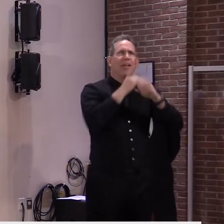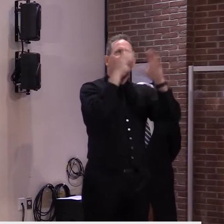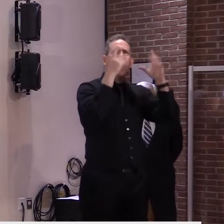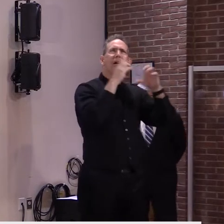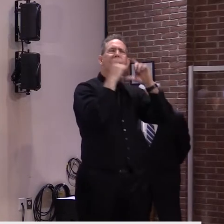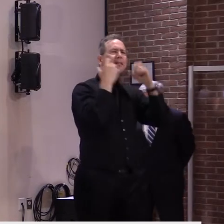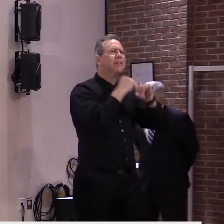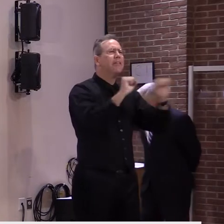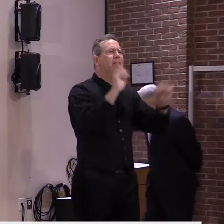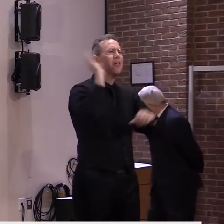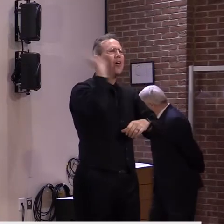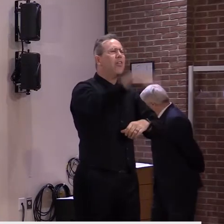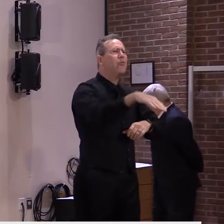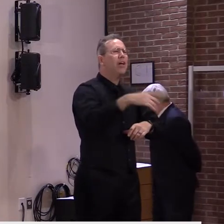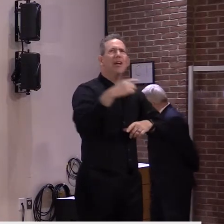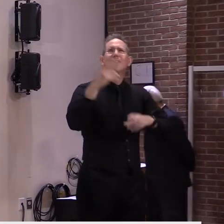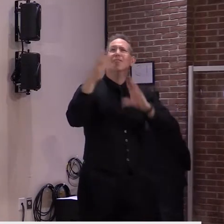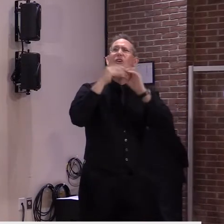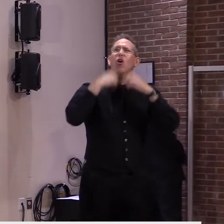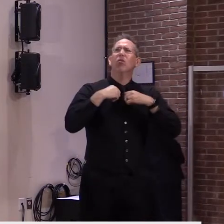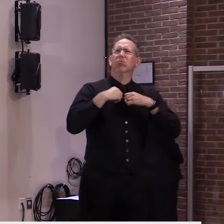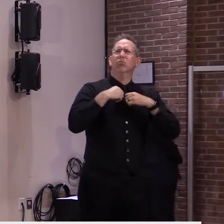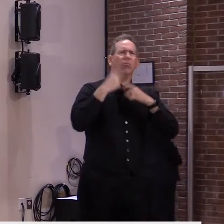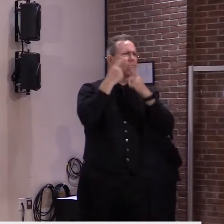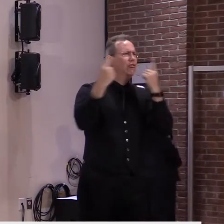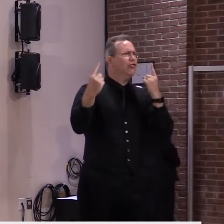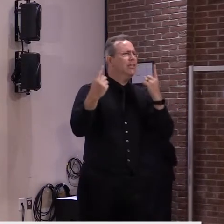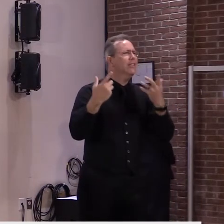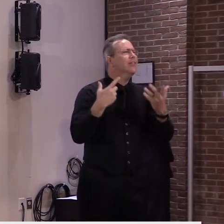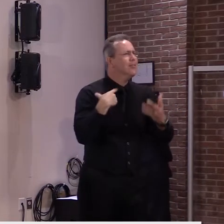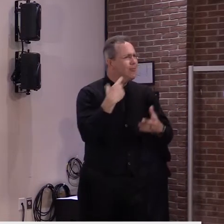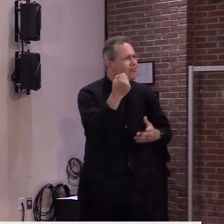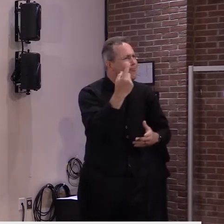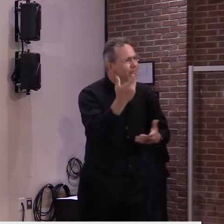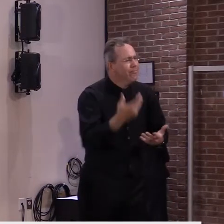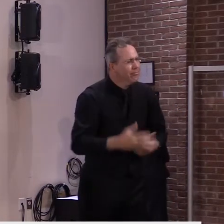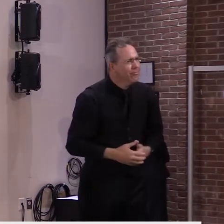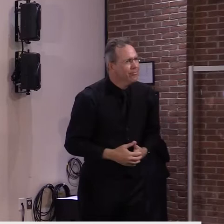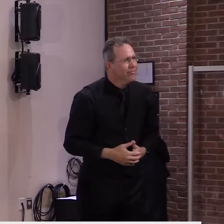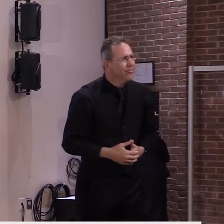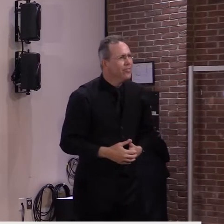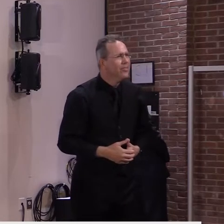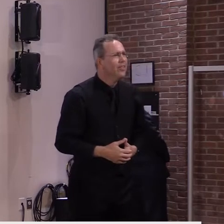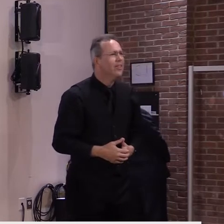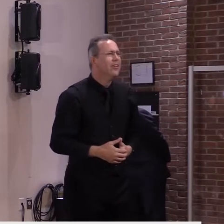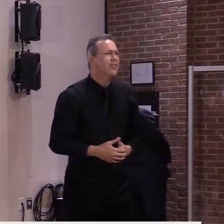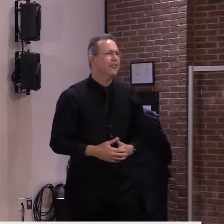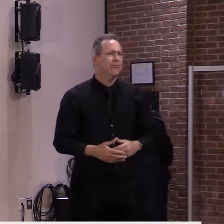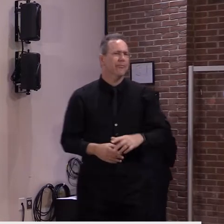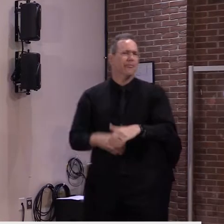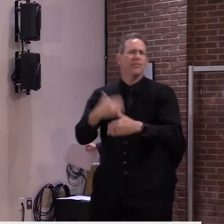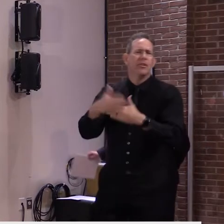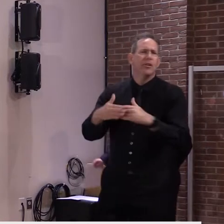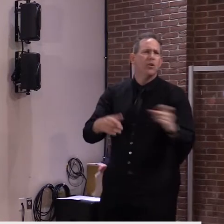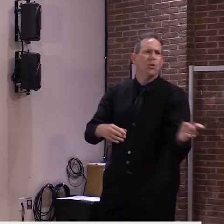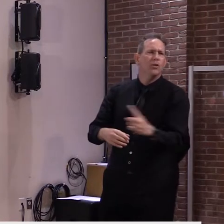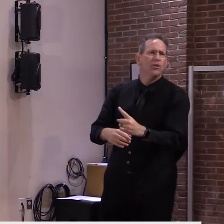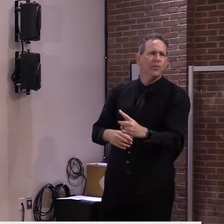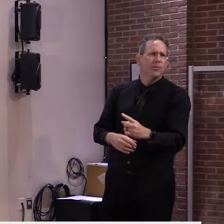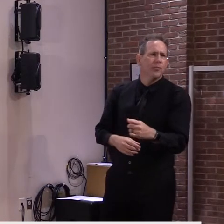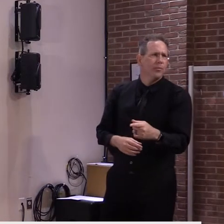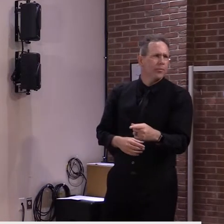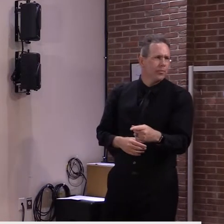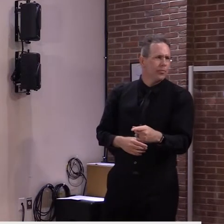Secretary Smith. In Commissioner Pichek's slides, it appeared that the number of people who are signing up or seeking